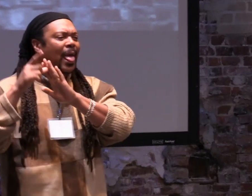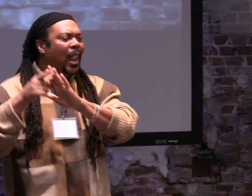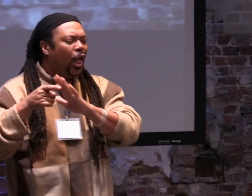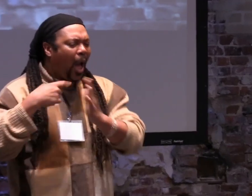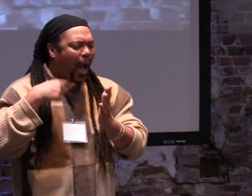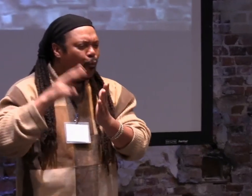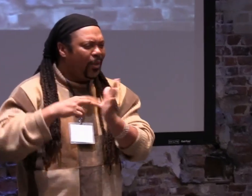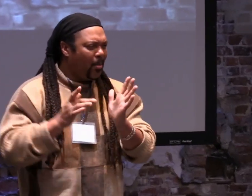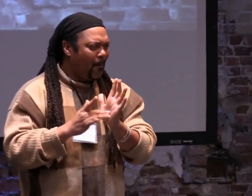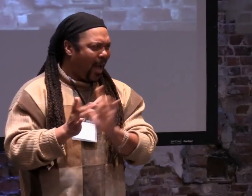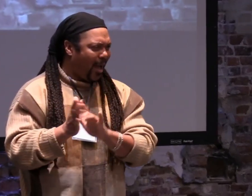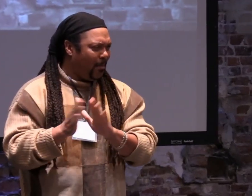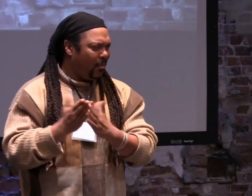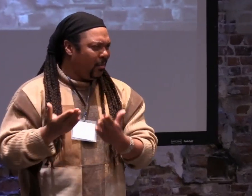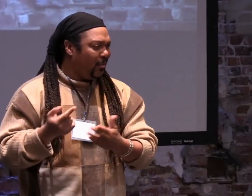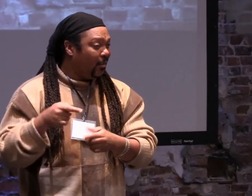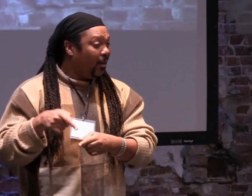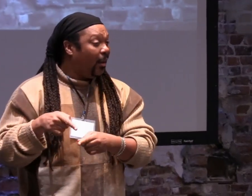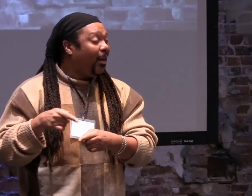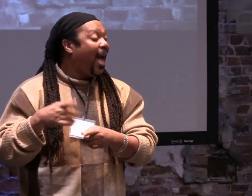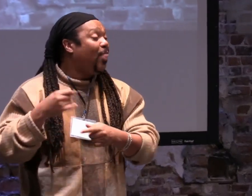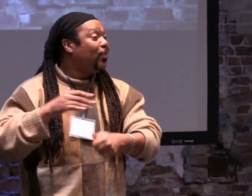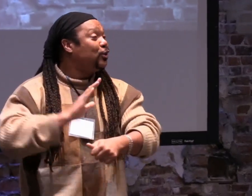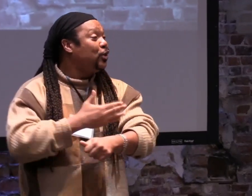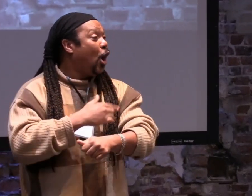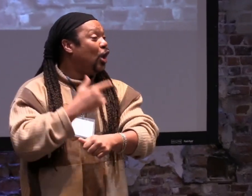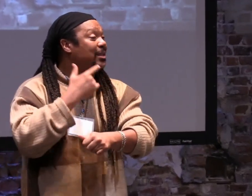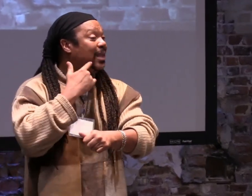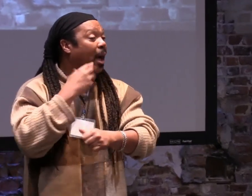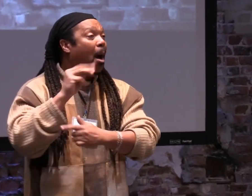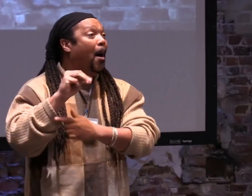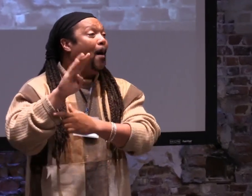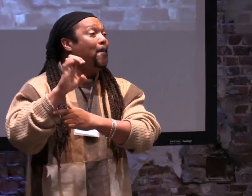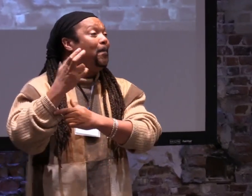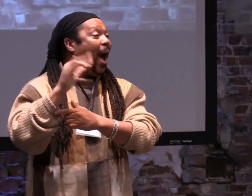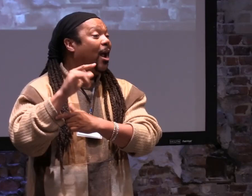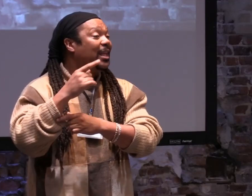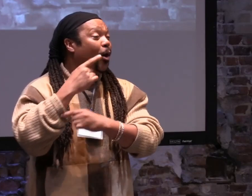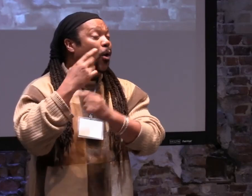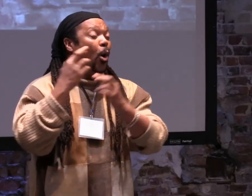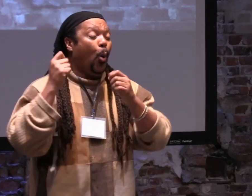one. And later, I read a scripture out of the Bible. And there's a song there that says,